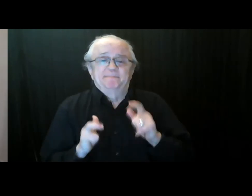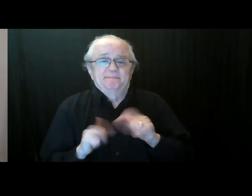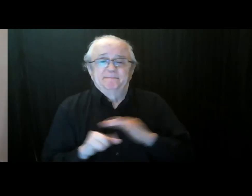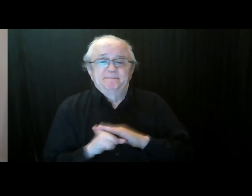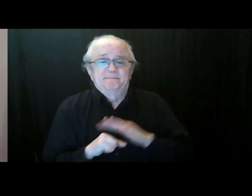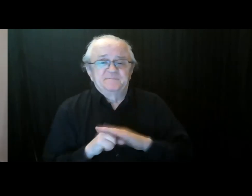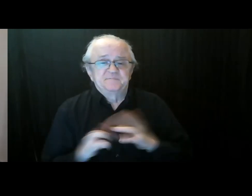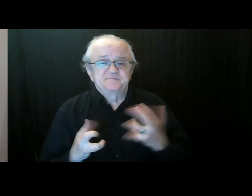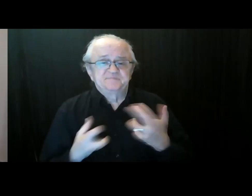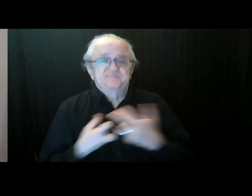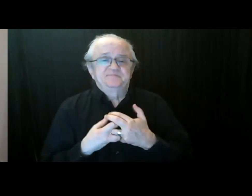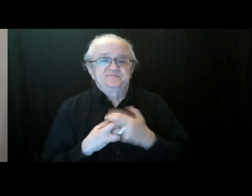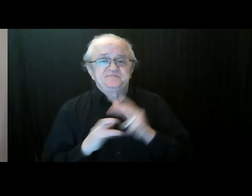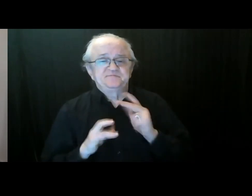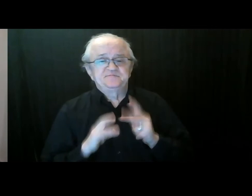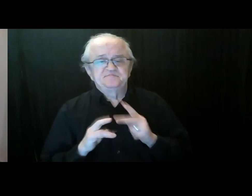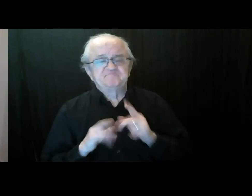A different breeze was